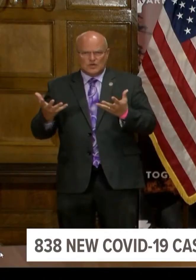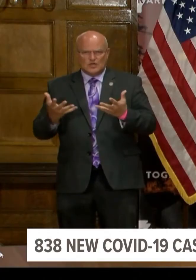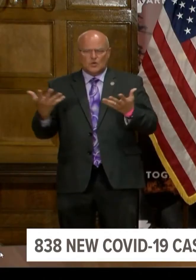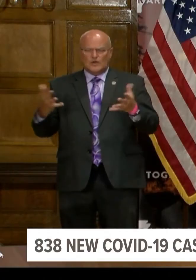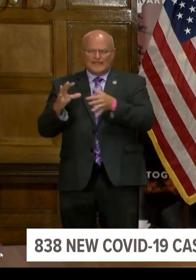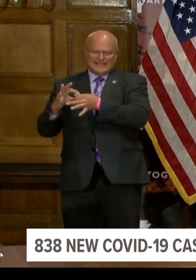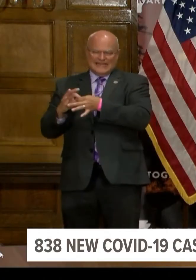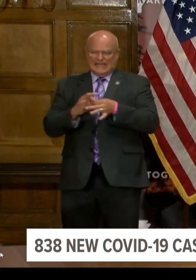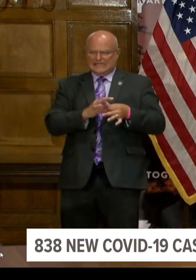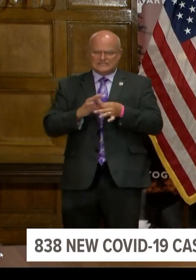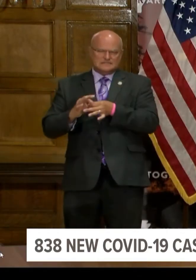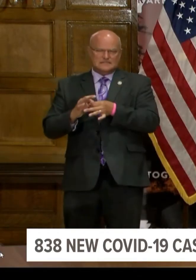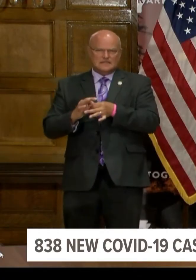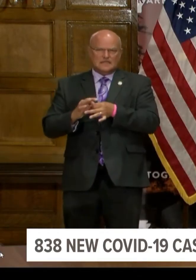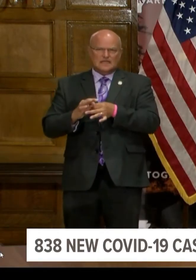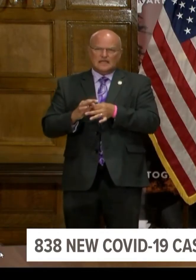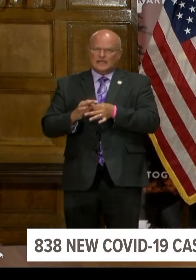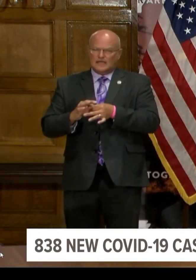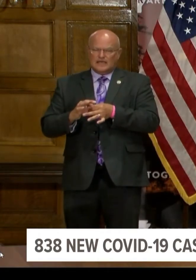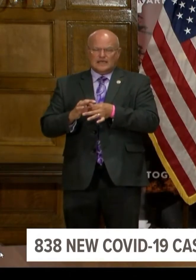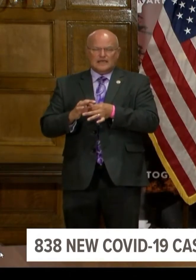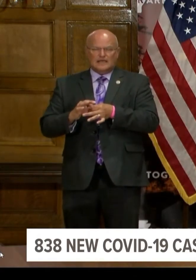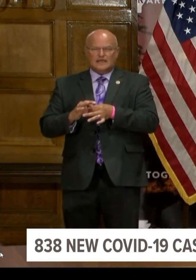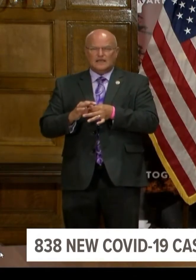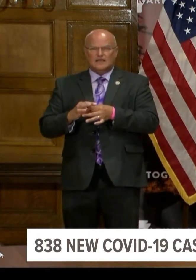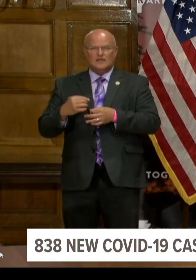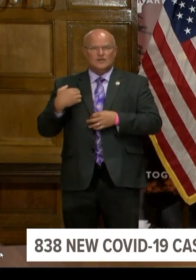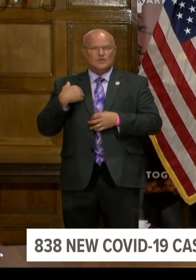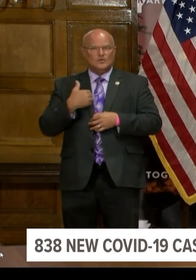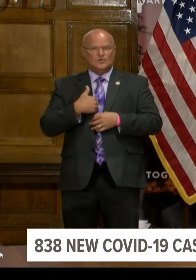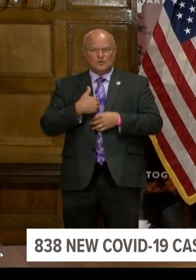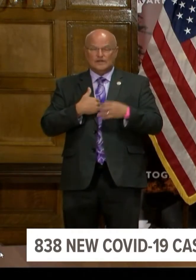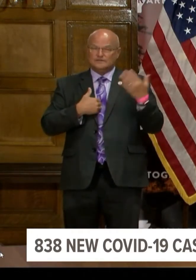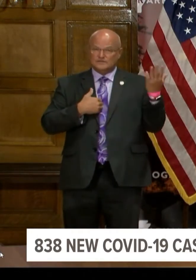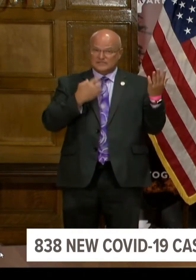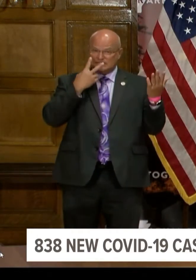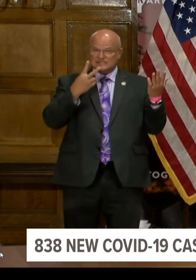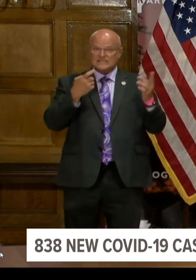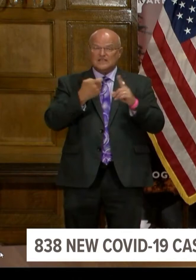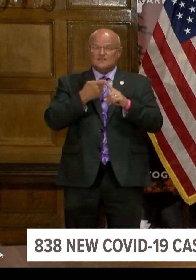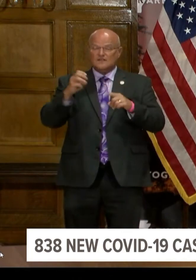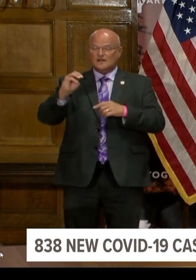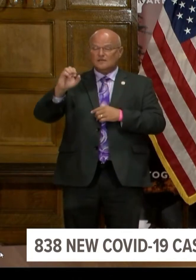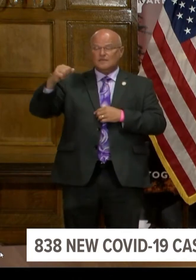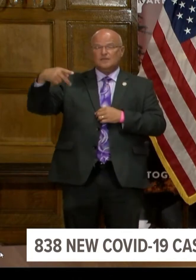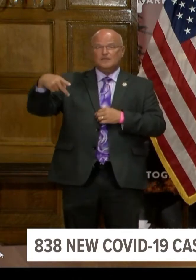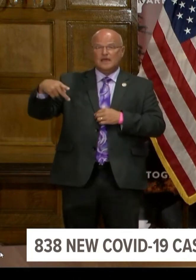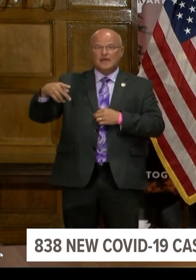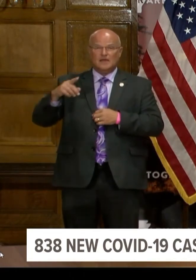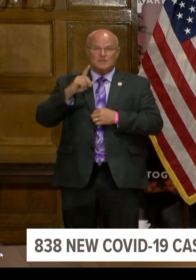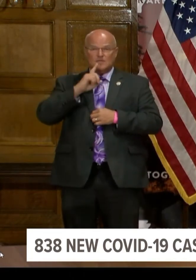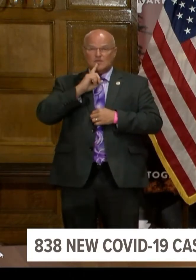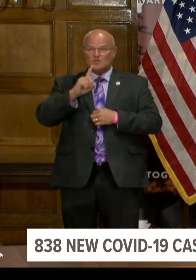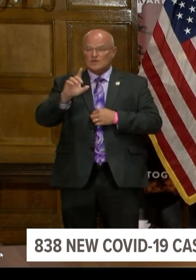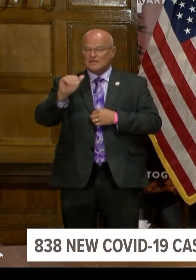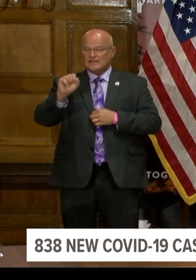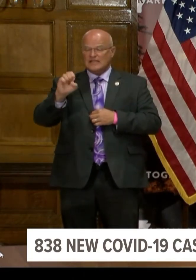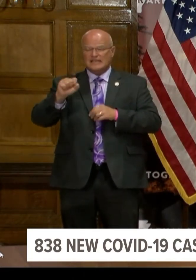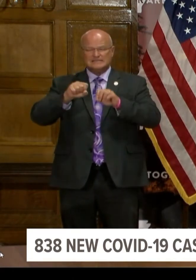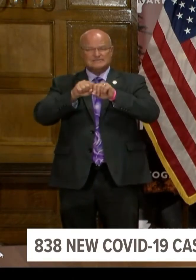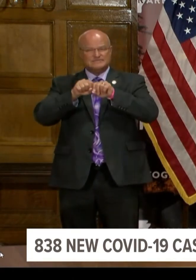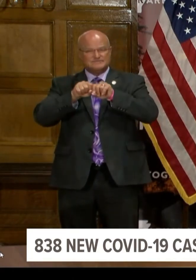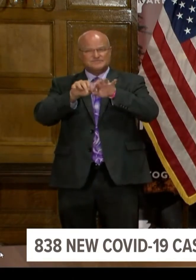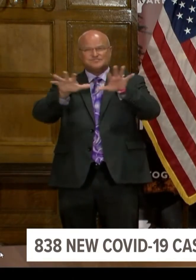here? And invariably, you know, we're getting, as you can see from the map, that there are really cases that are